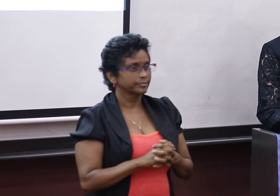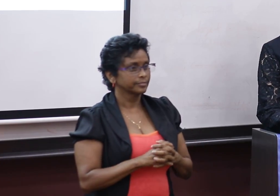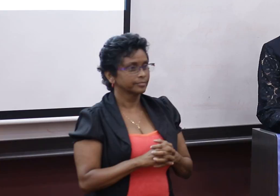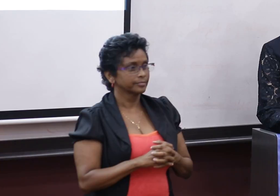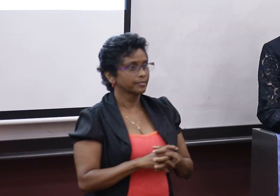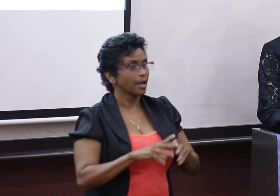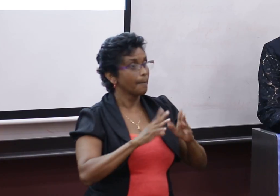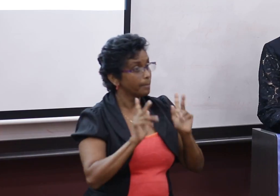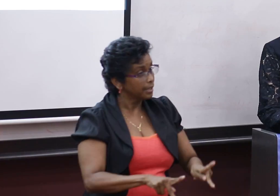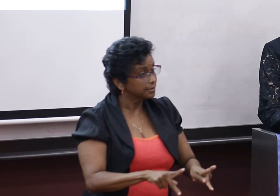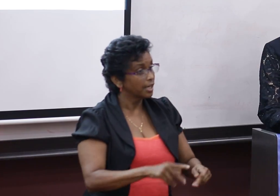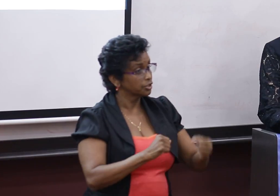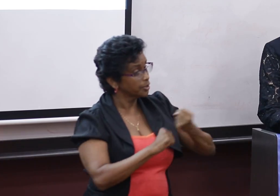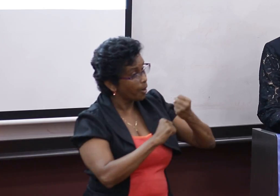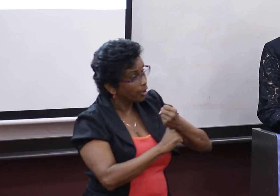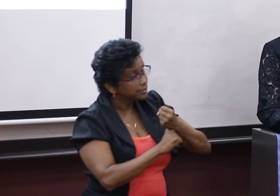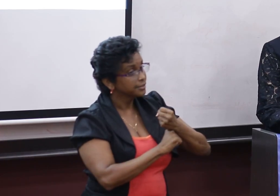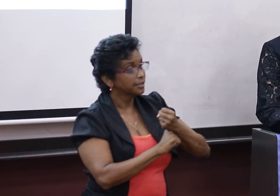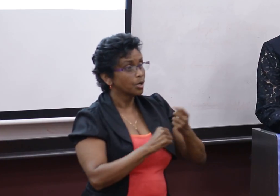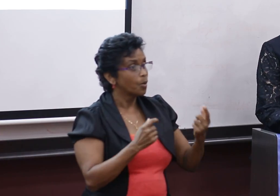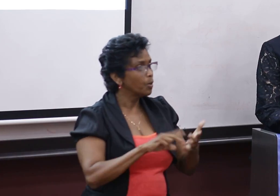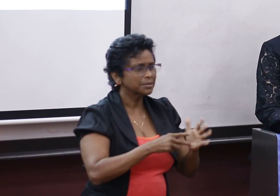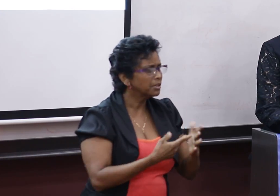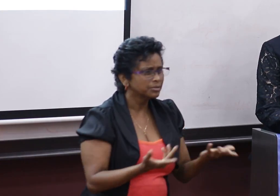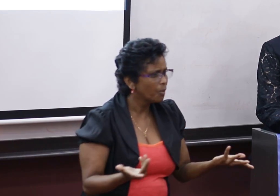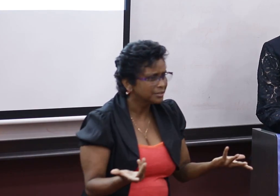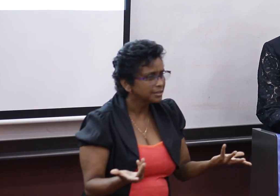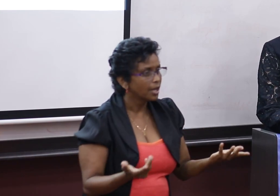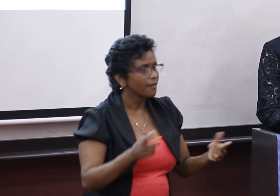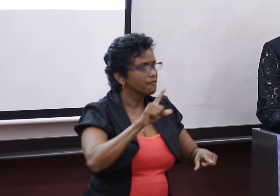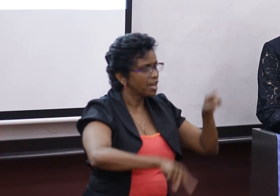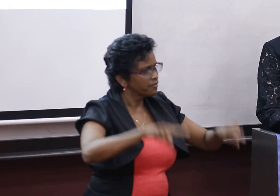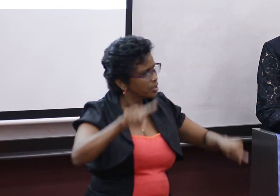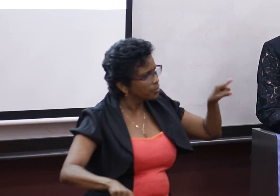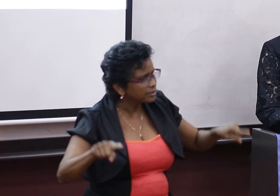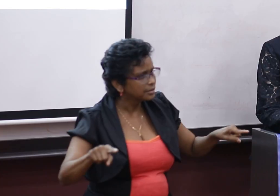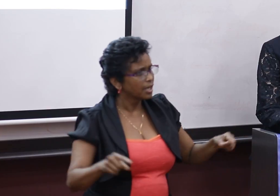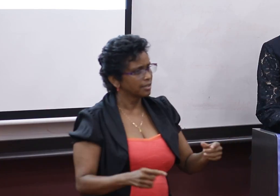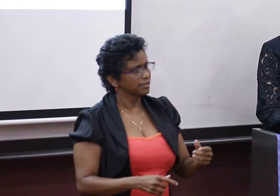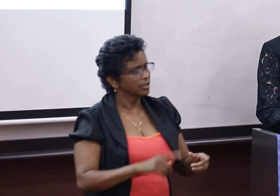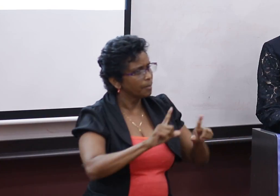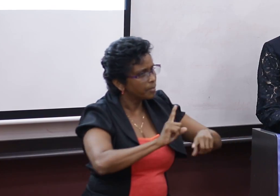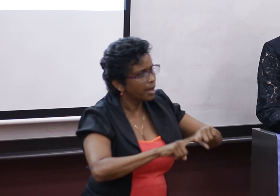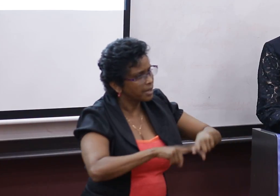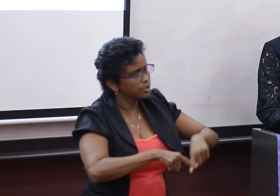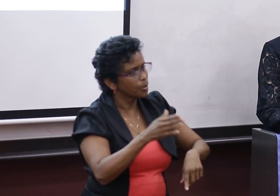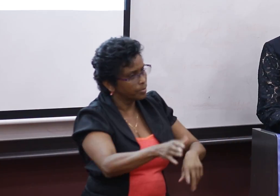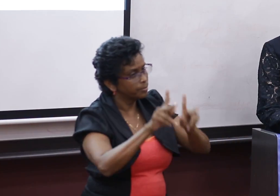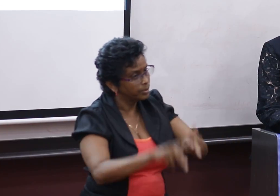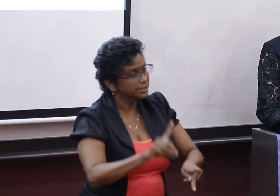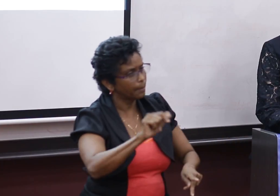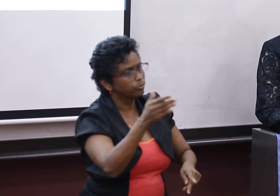according to the severity of the person with the disability. They would choose a personal assistant of their choice to aid them in